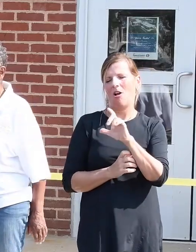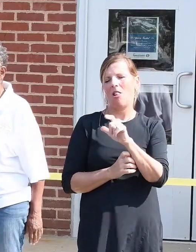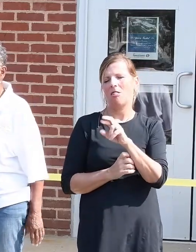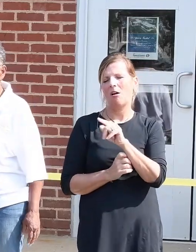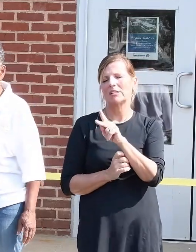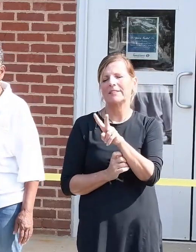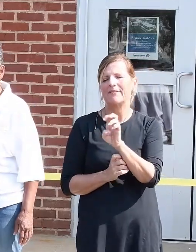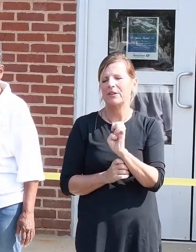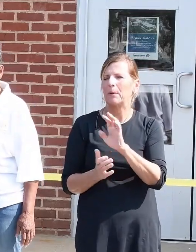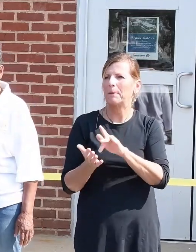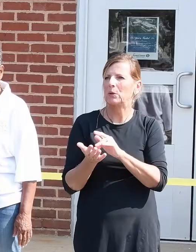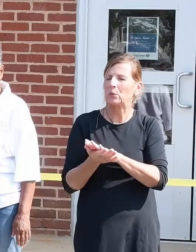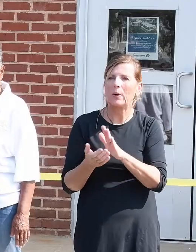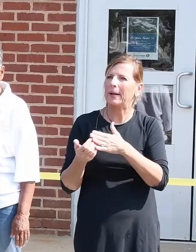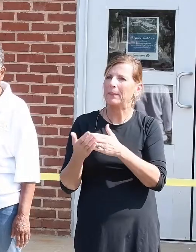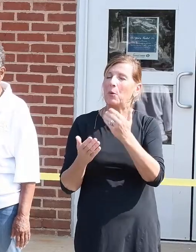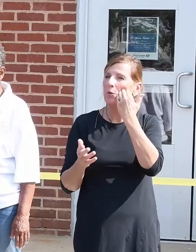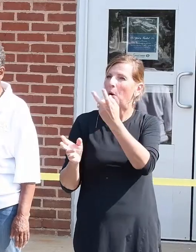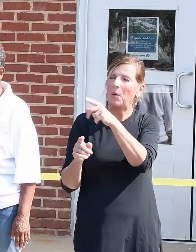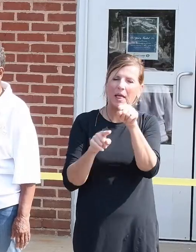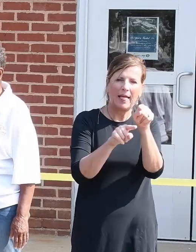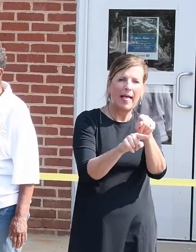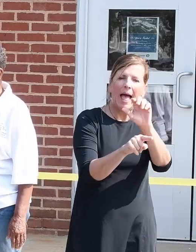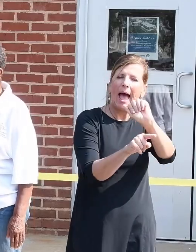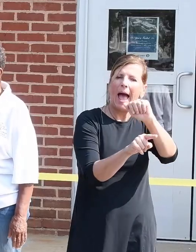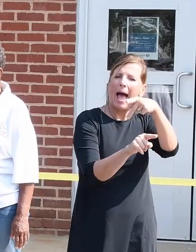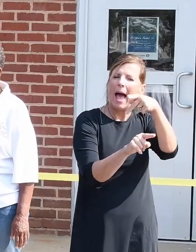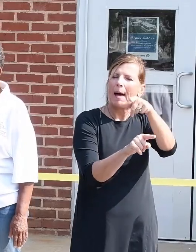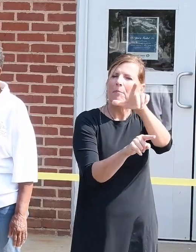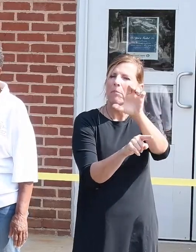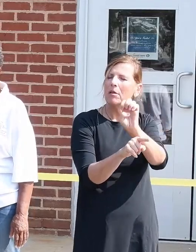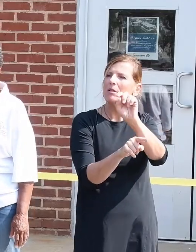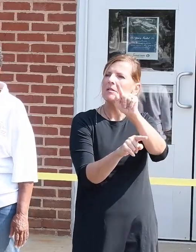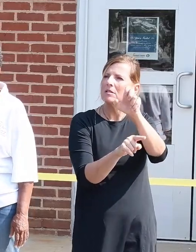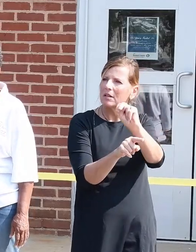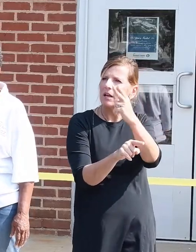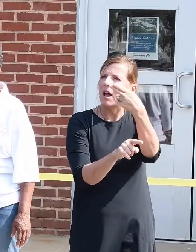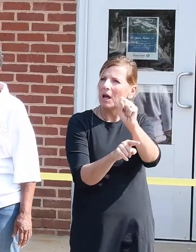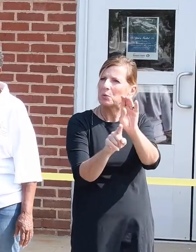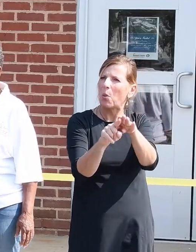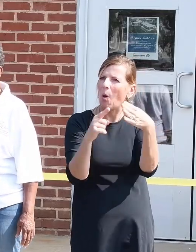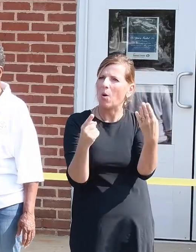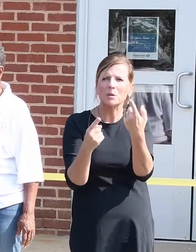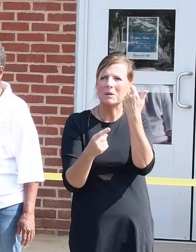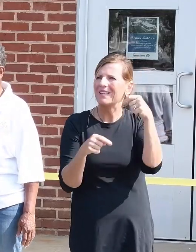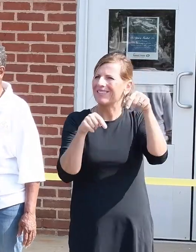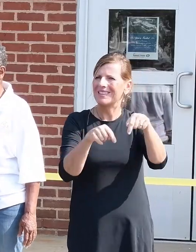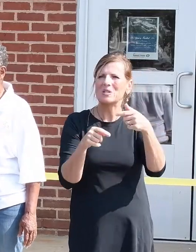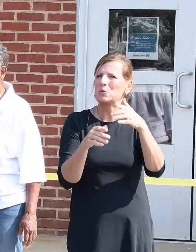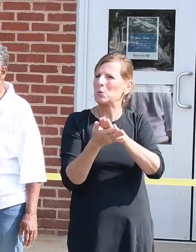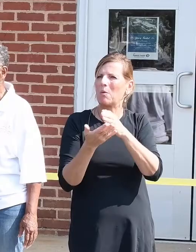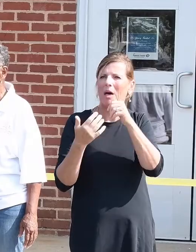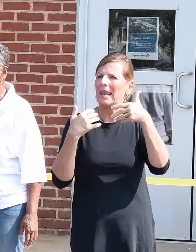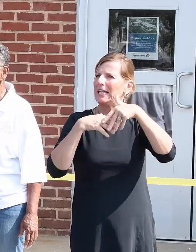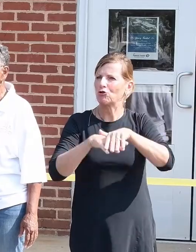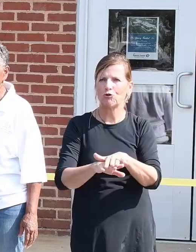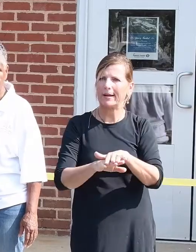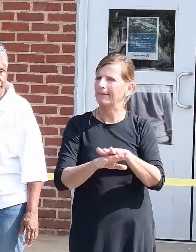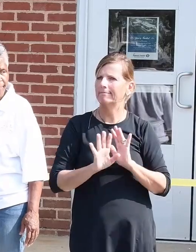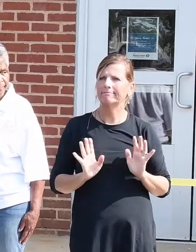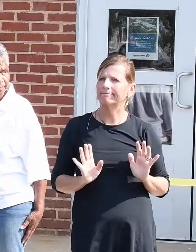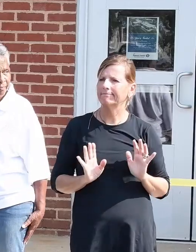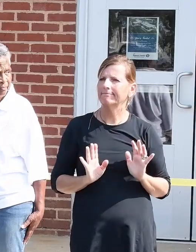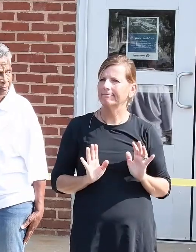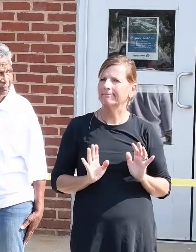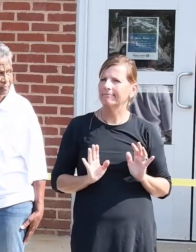We know that Atholton High School was opened because this school was not integrated. And my brother and I,